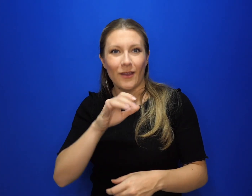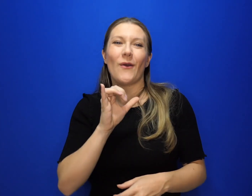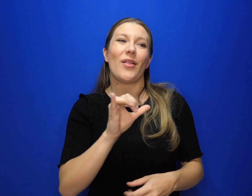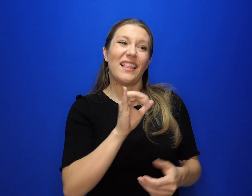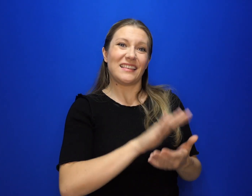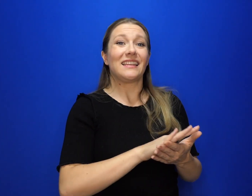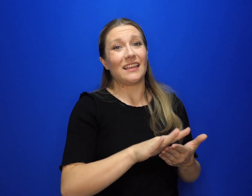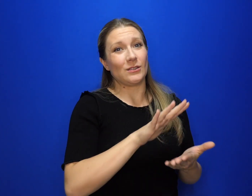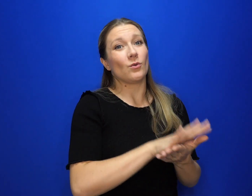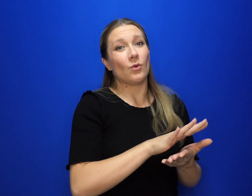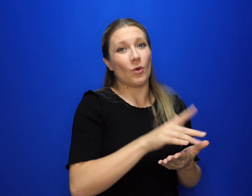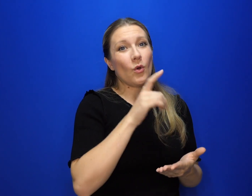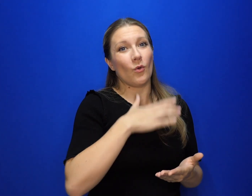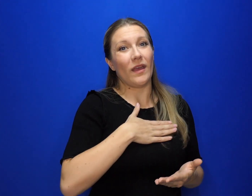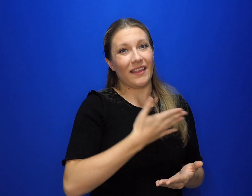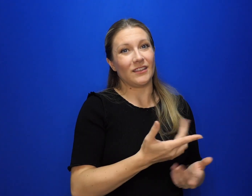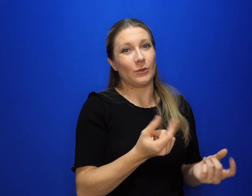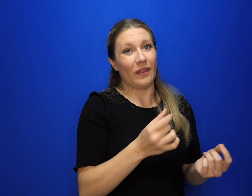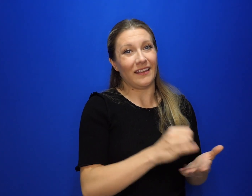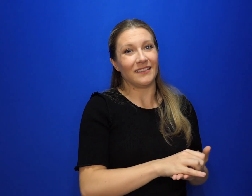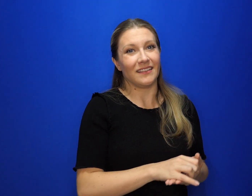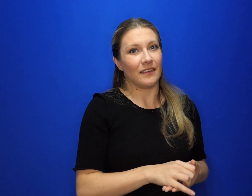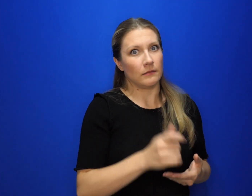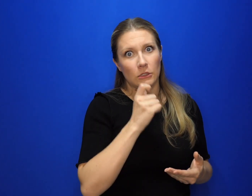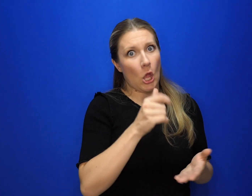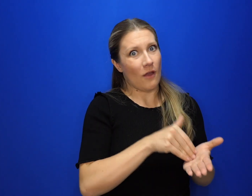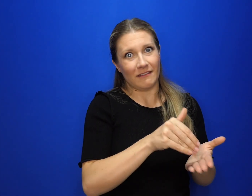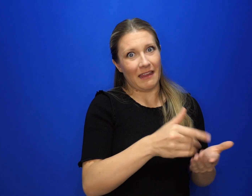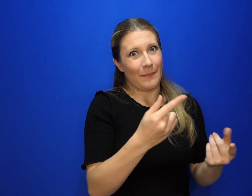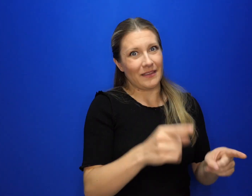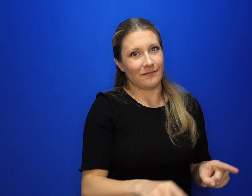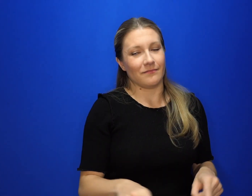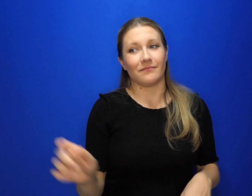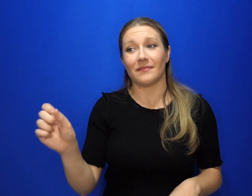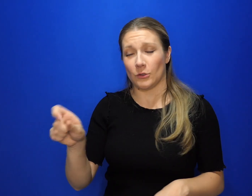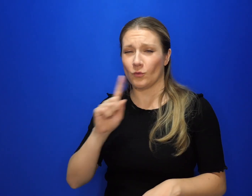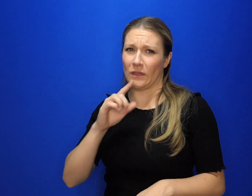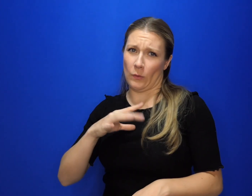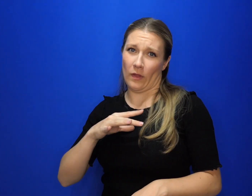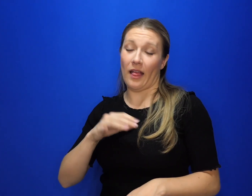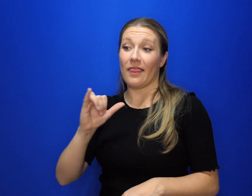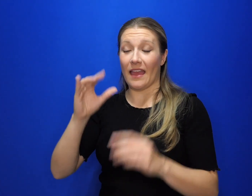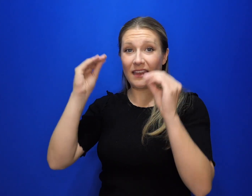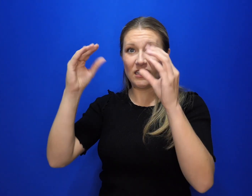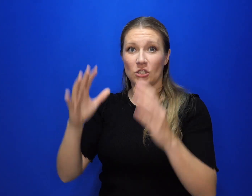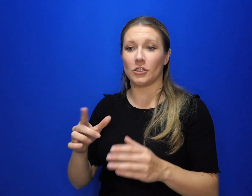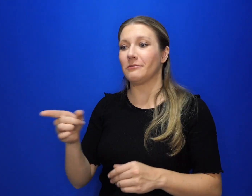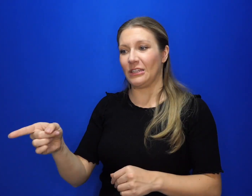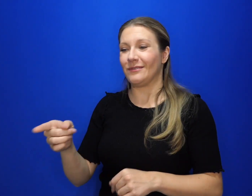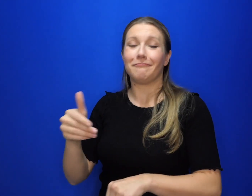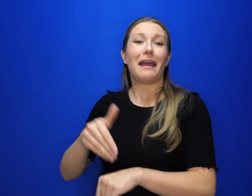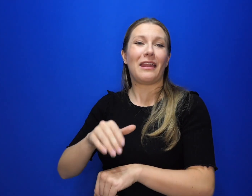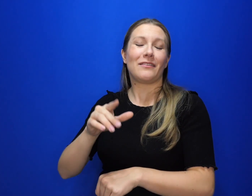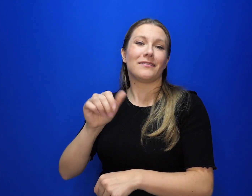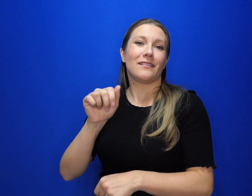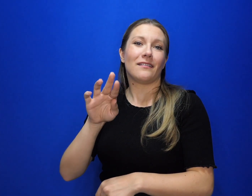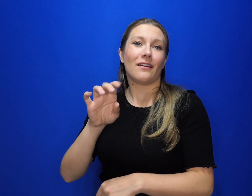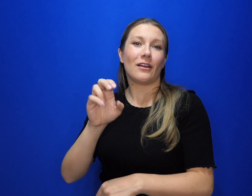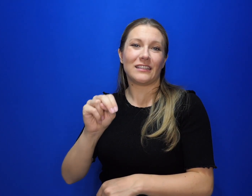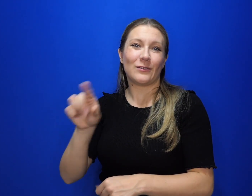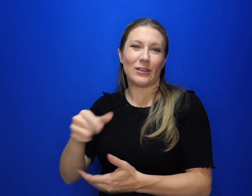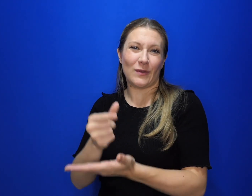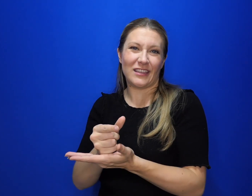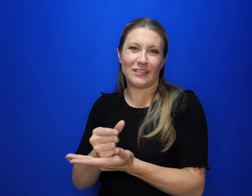taught the same group of kids again. That's a nice school that does that. It was very cool. Not a frequent thing. By the way, that teacher was at Arden's